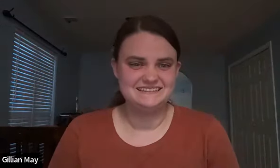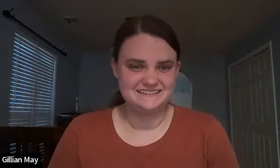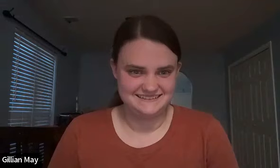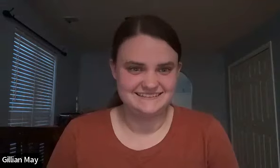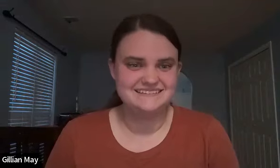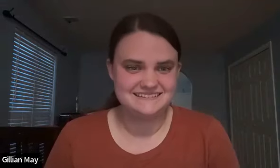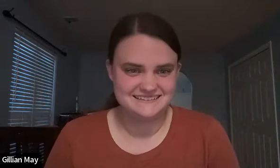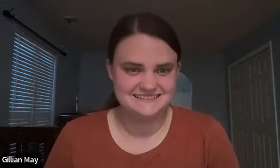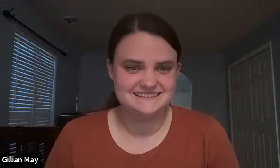Mm-hmm.